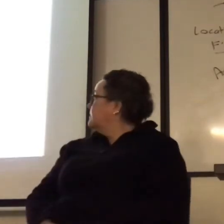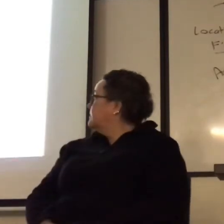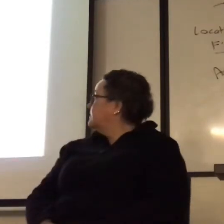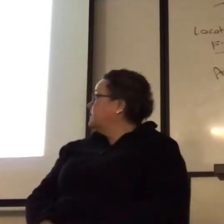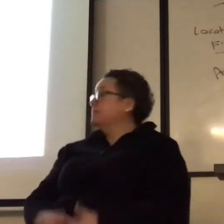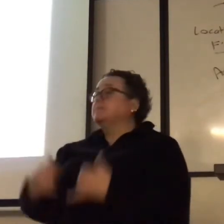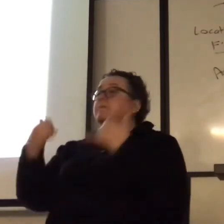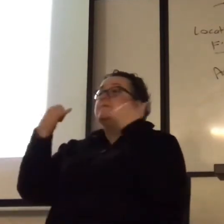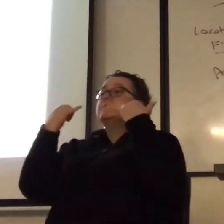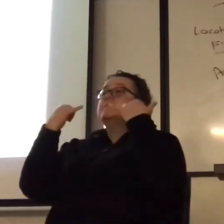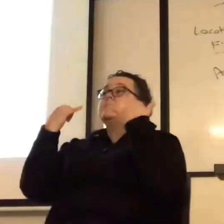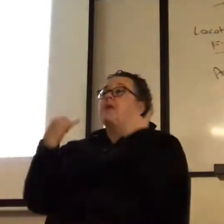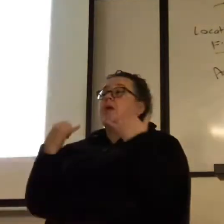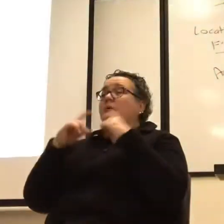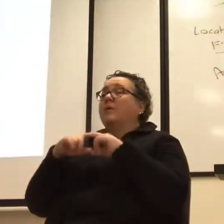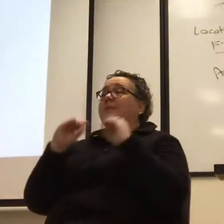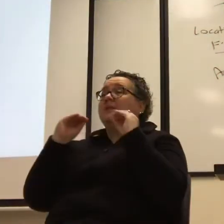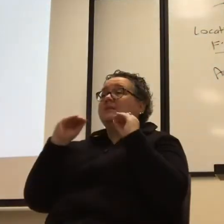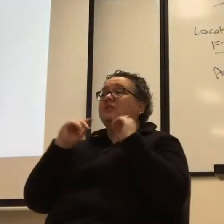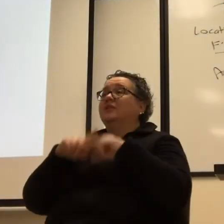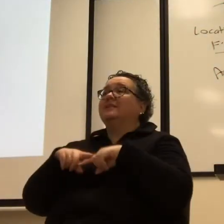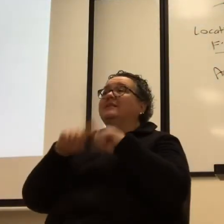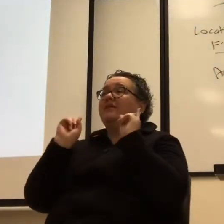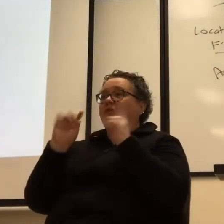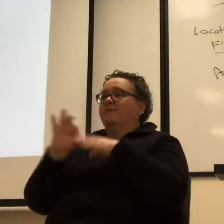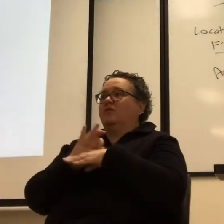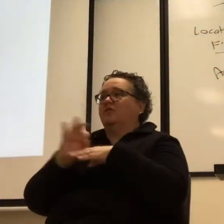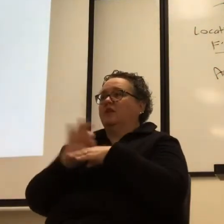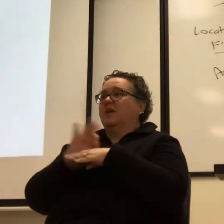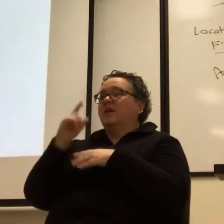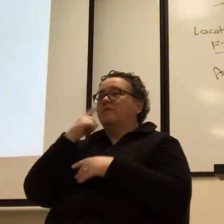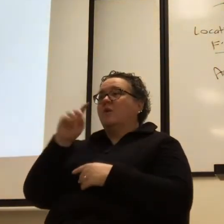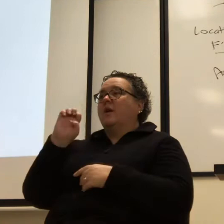different function of epithelial tissues.